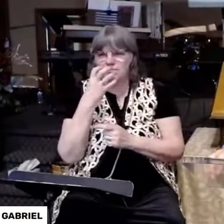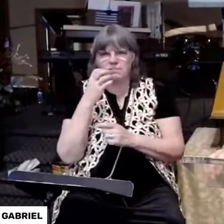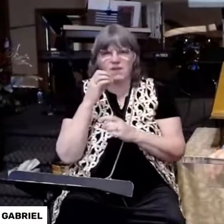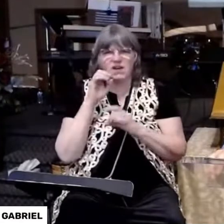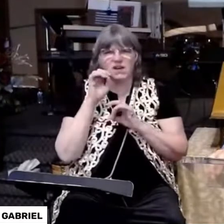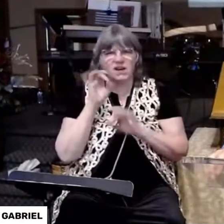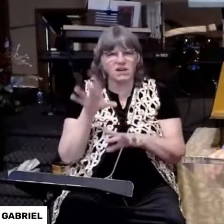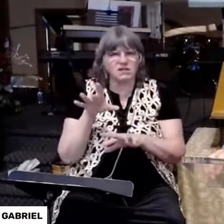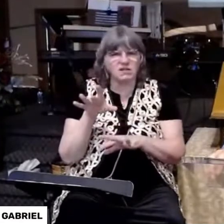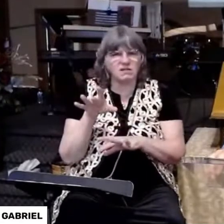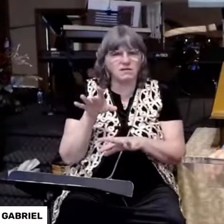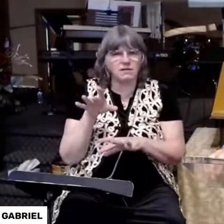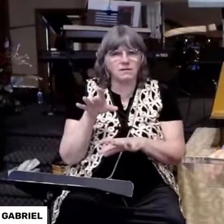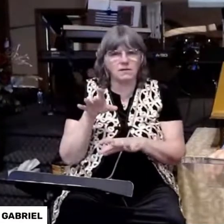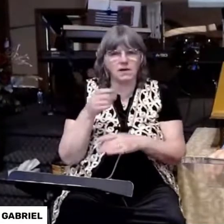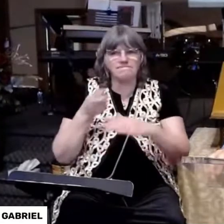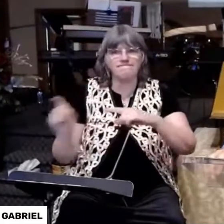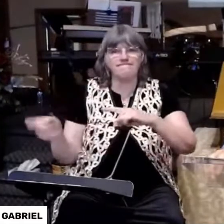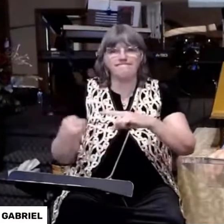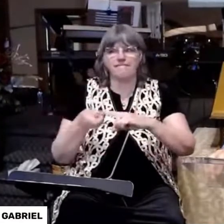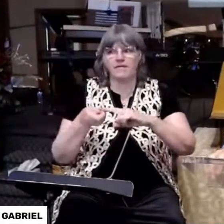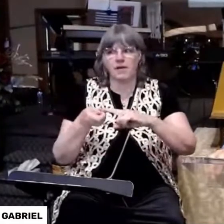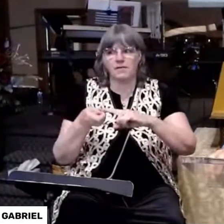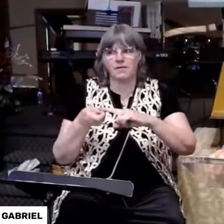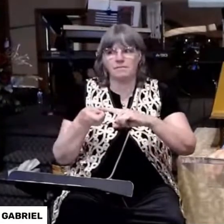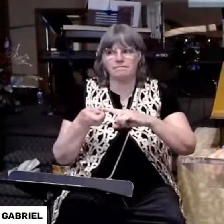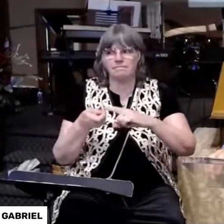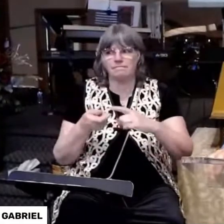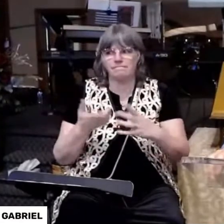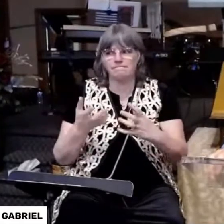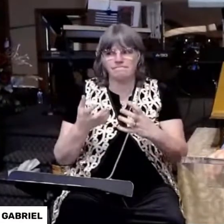hatred, and revenge.